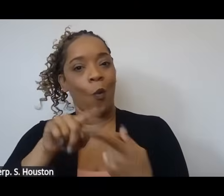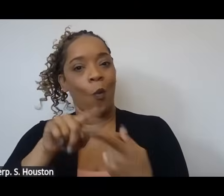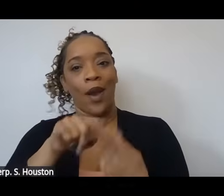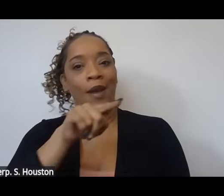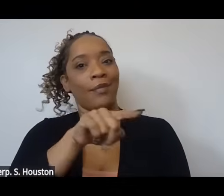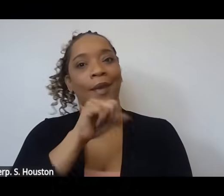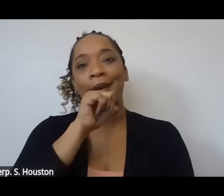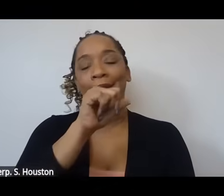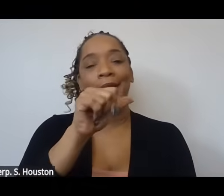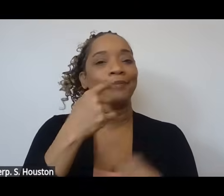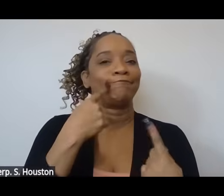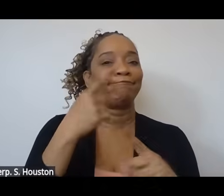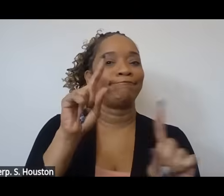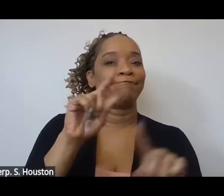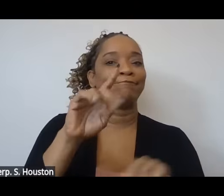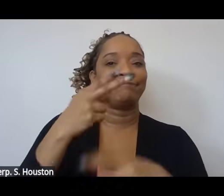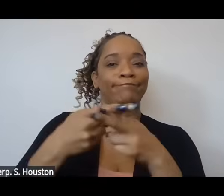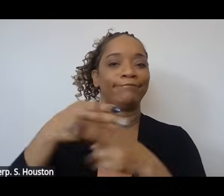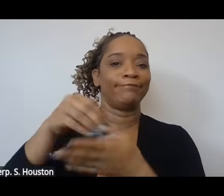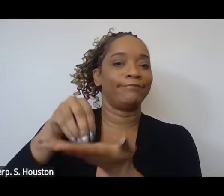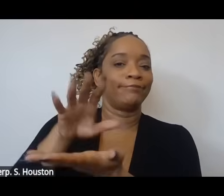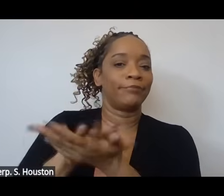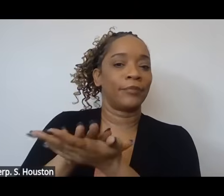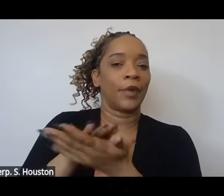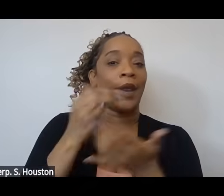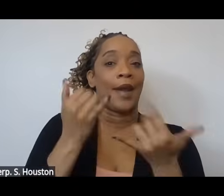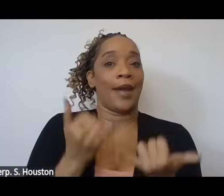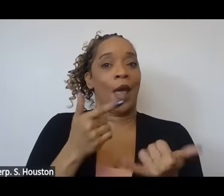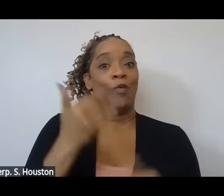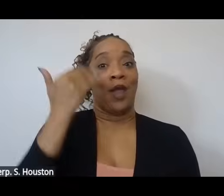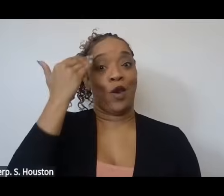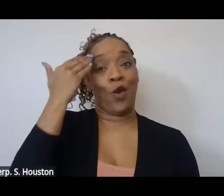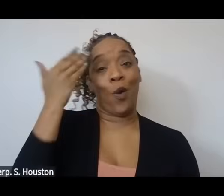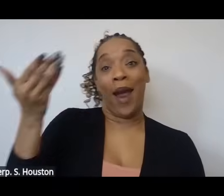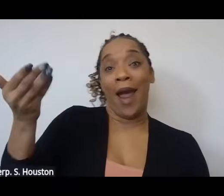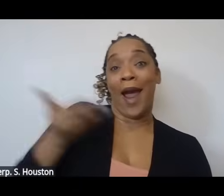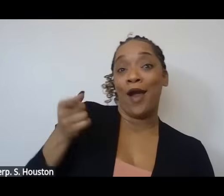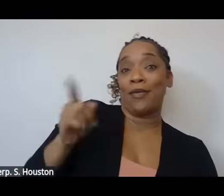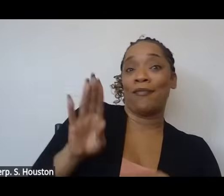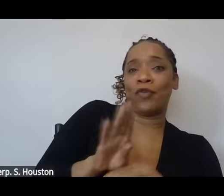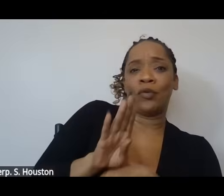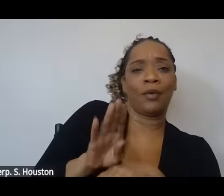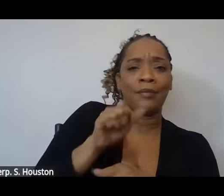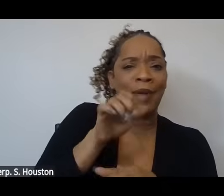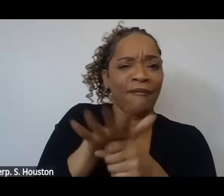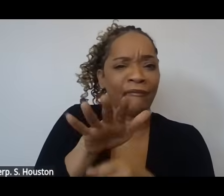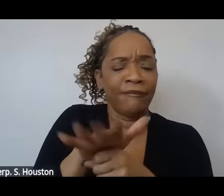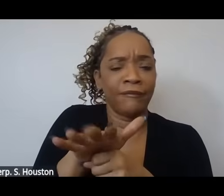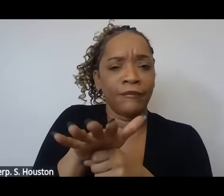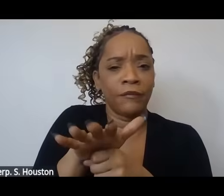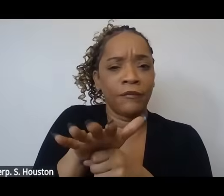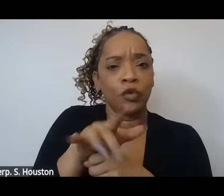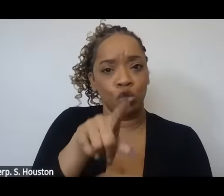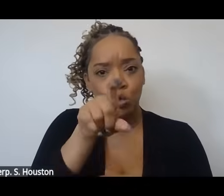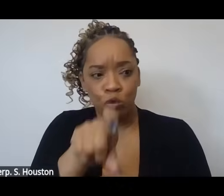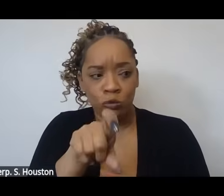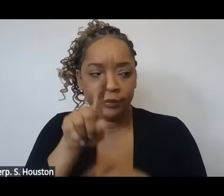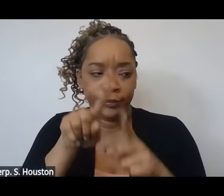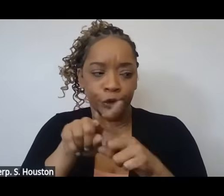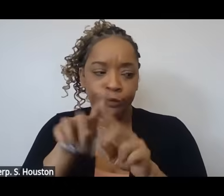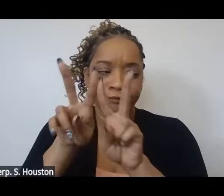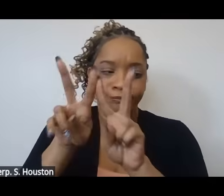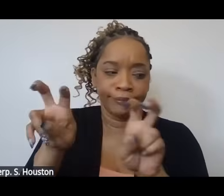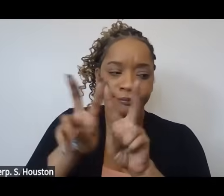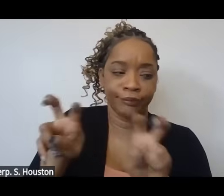just hiring a firm is not sufficient. You better figure out that that firm is doing a